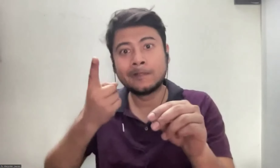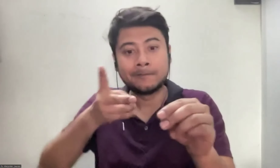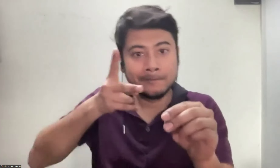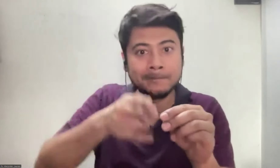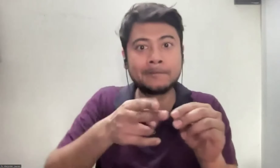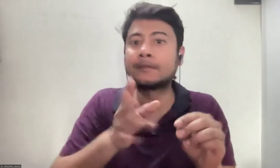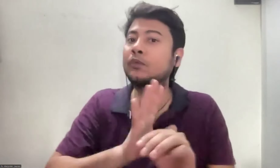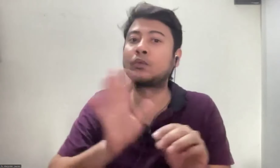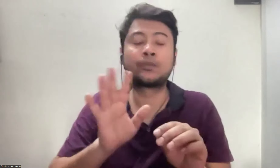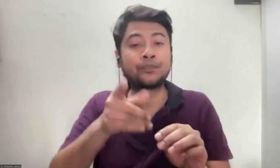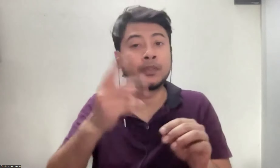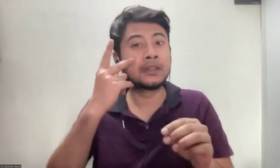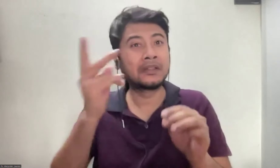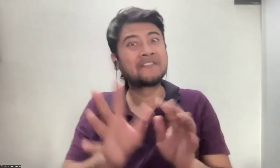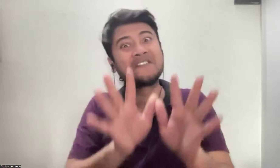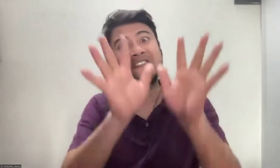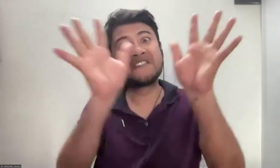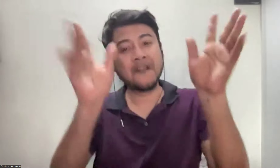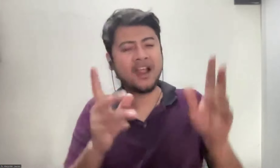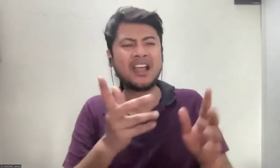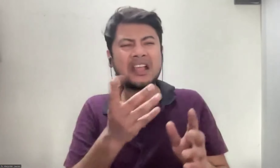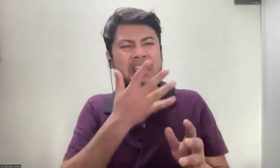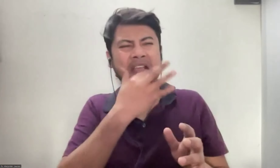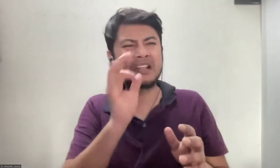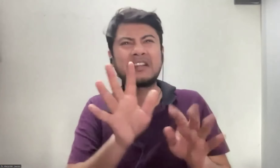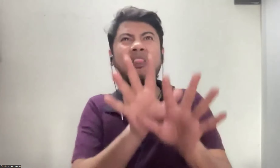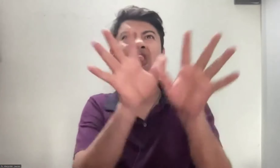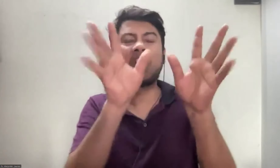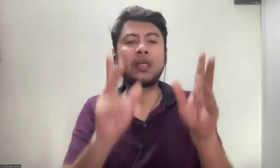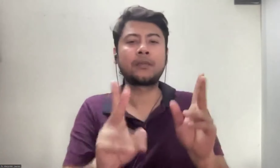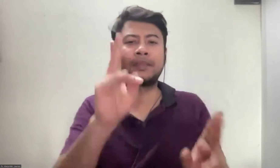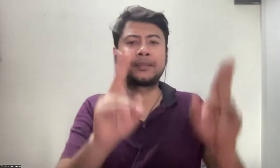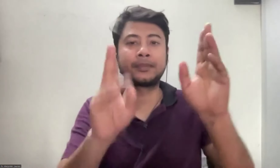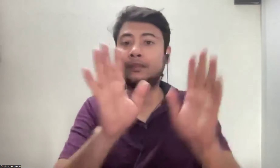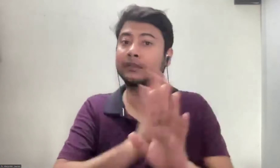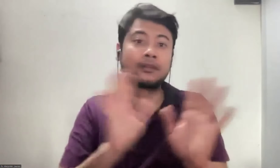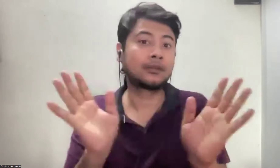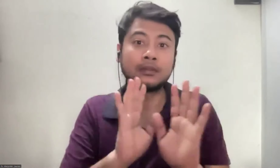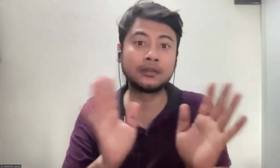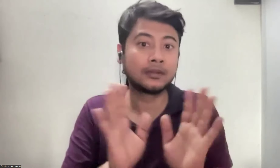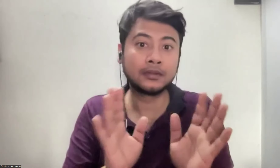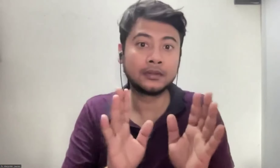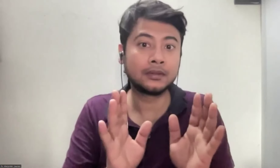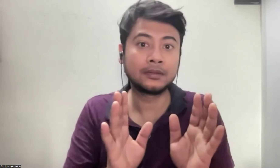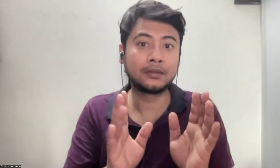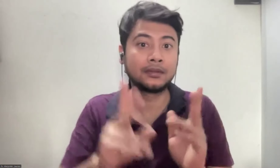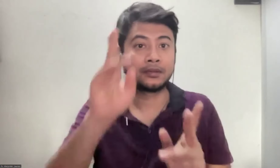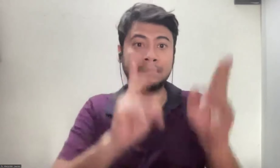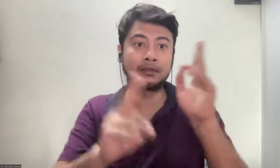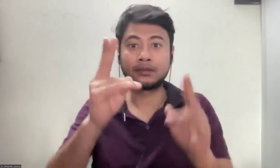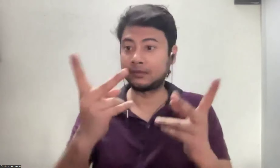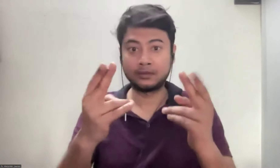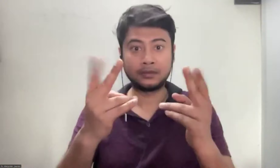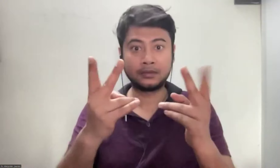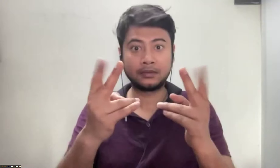Tulsi. If it becomes very big, just tie a rope around it. But we don't cut. We don't use scissors